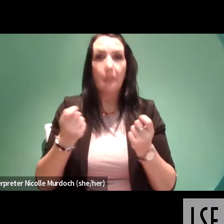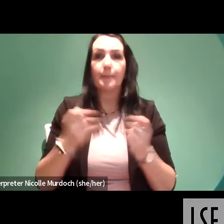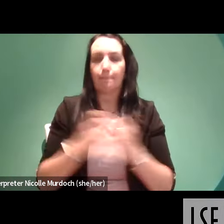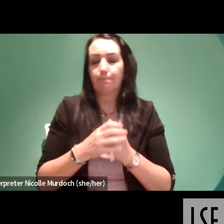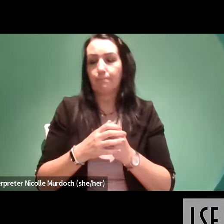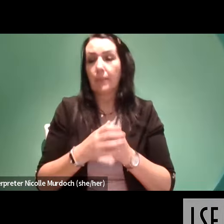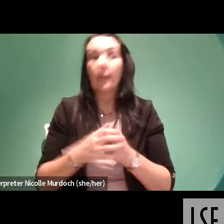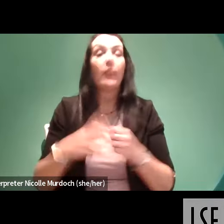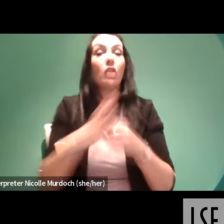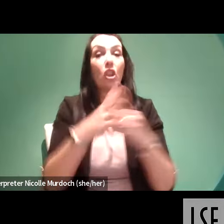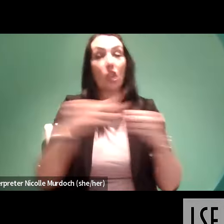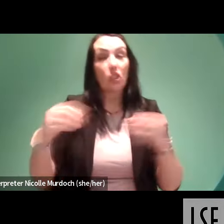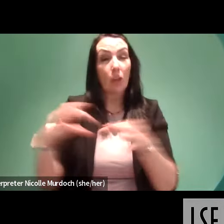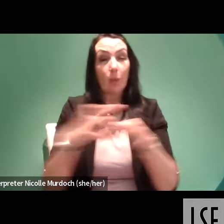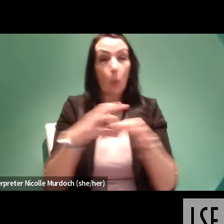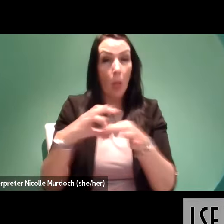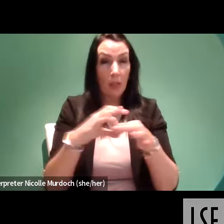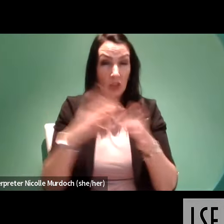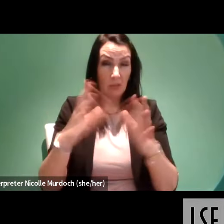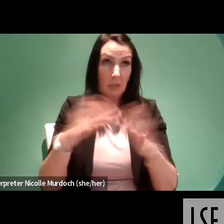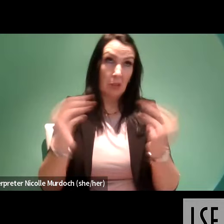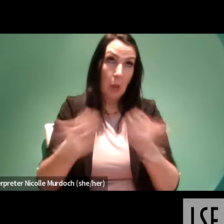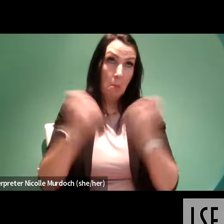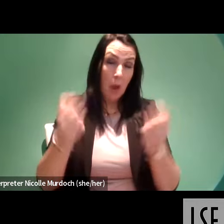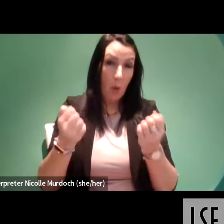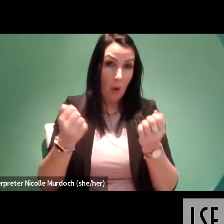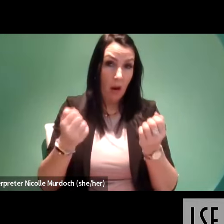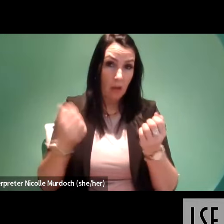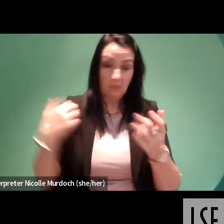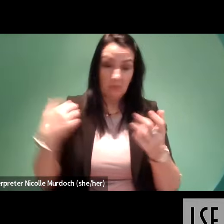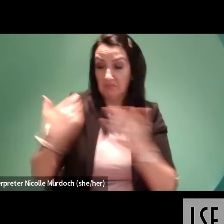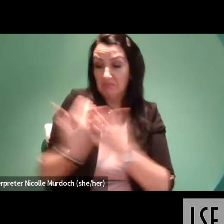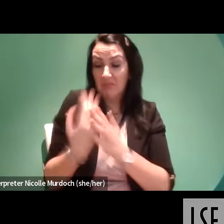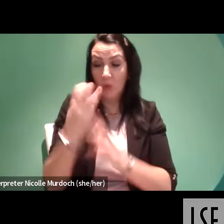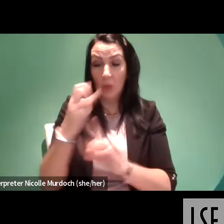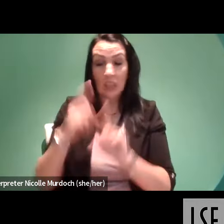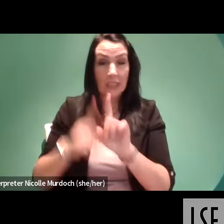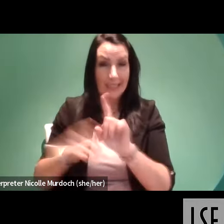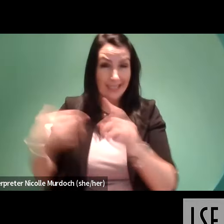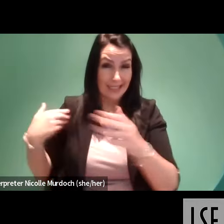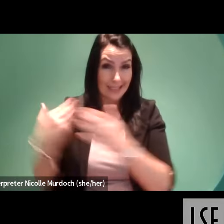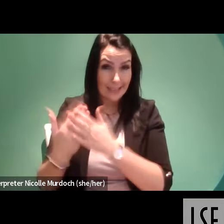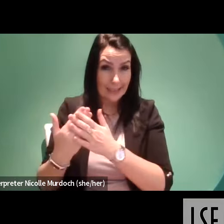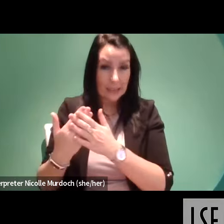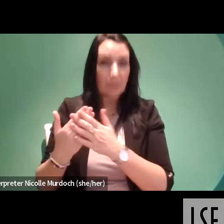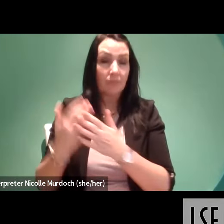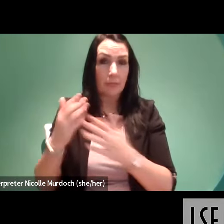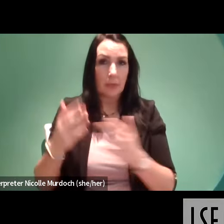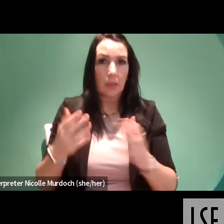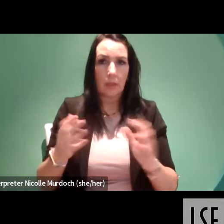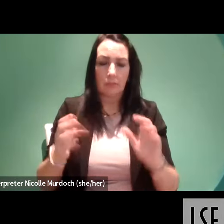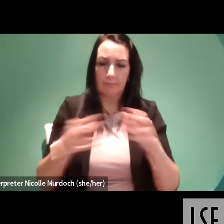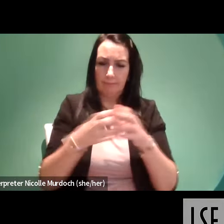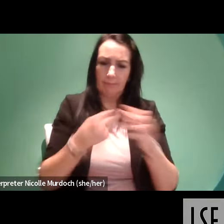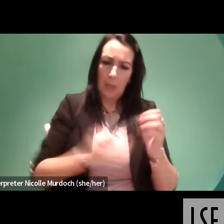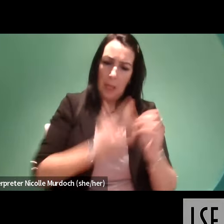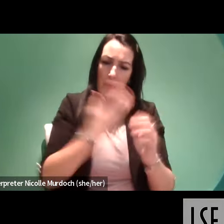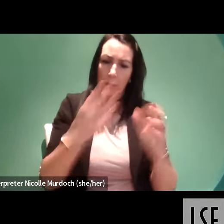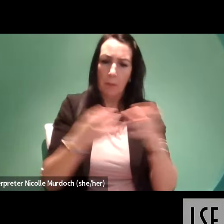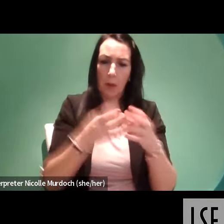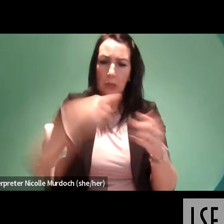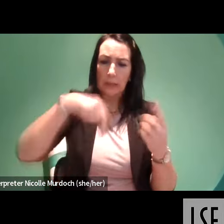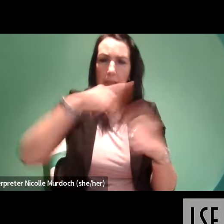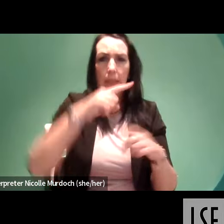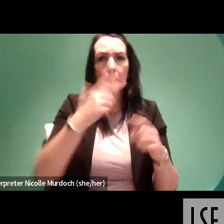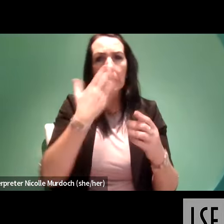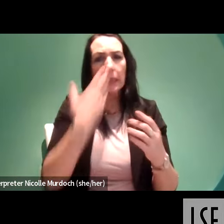have been in power through that period. And it seems to me, as far as the Labour Party is concerned, yet again, there